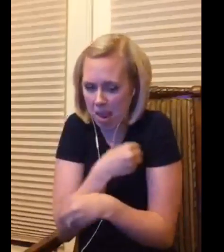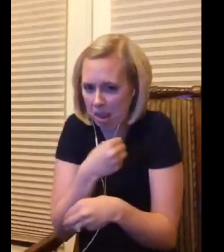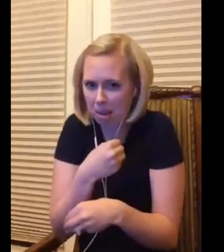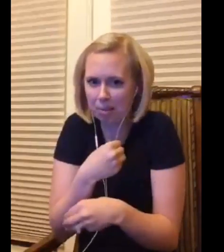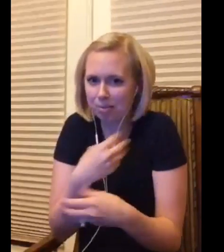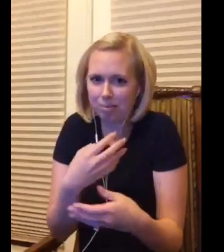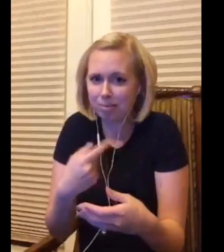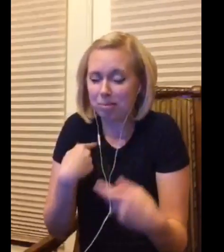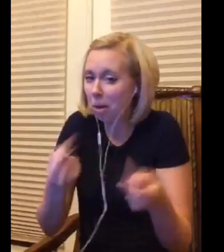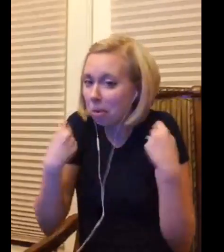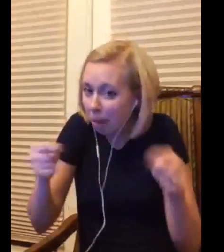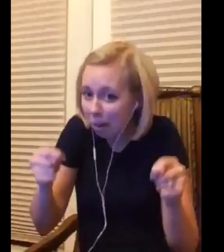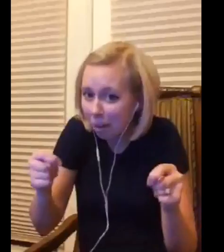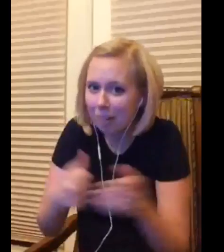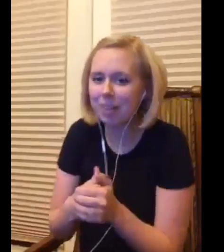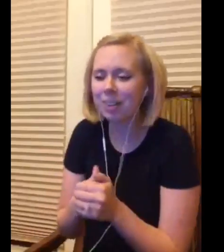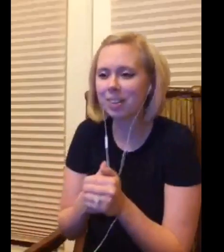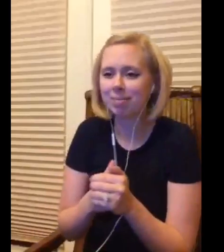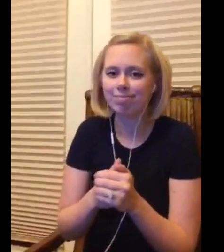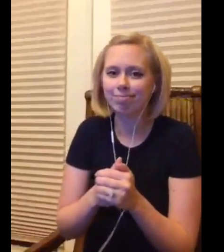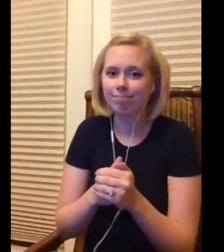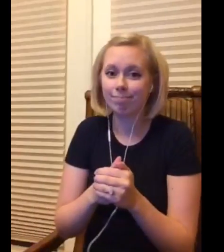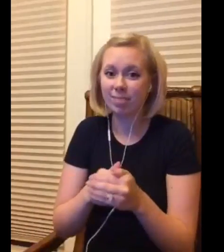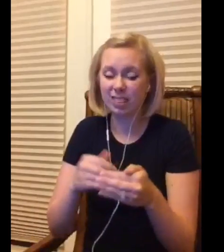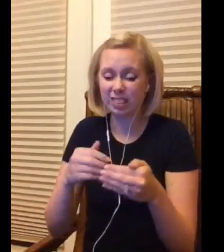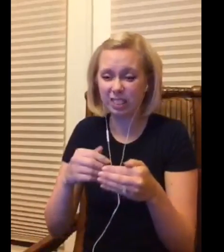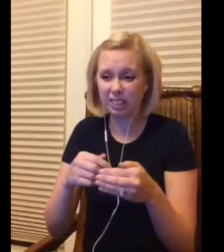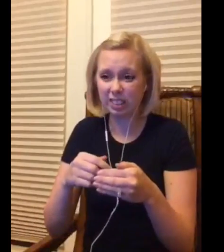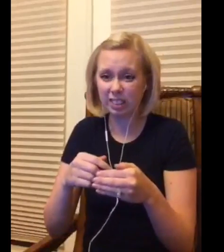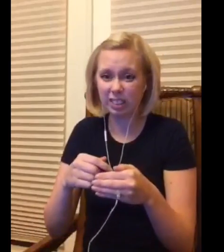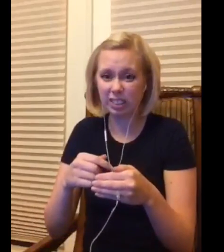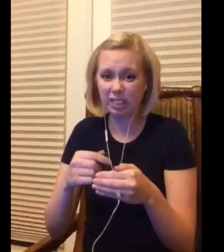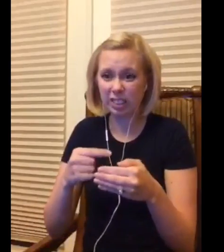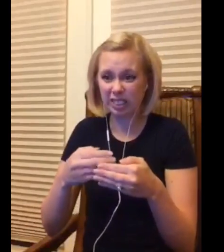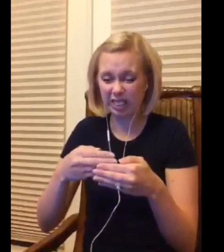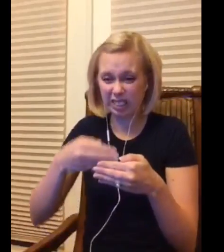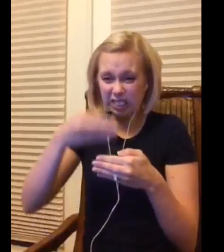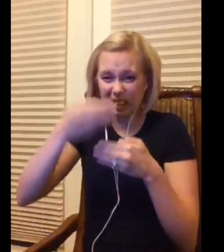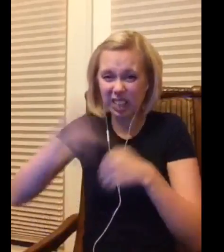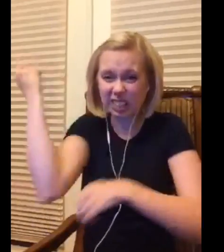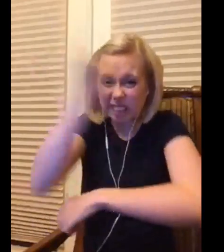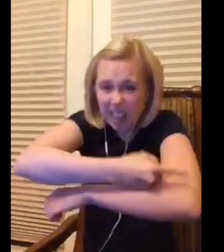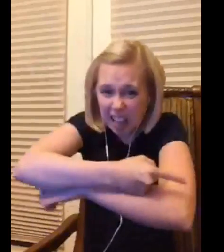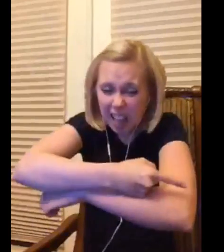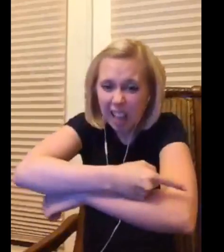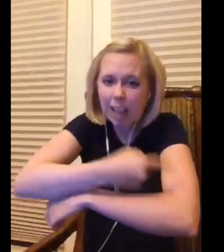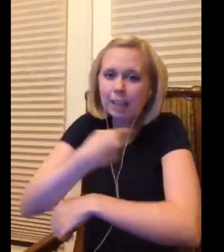They said, that's okay, Miss Pearson. You were so excited. We just let you go.